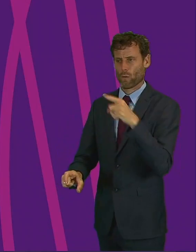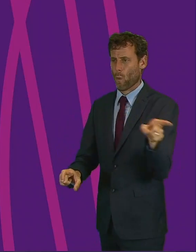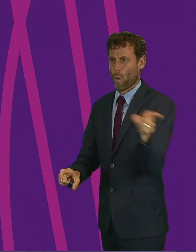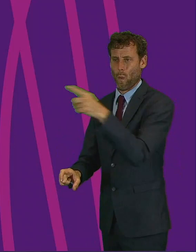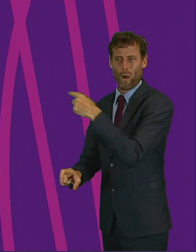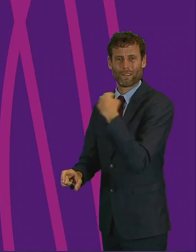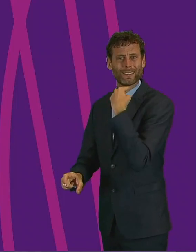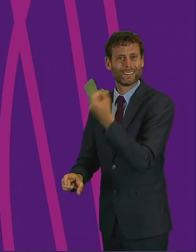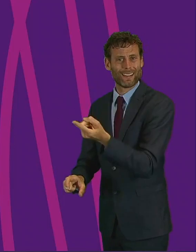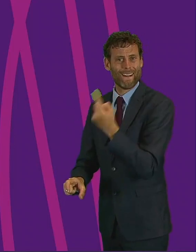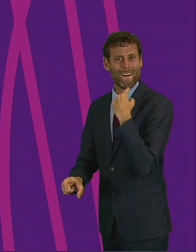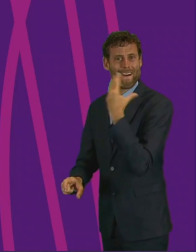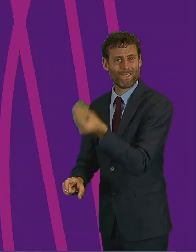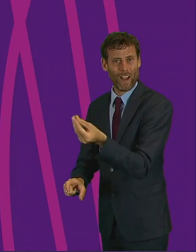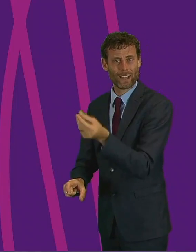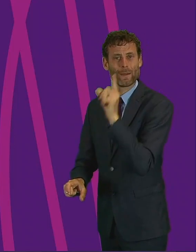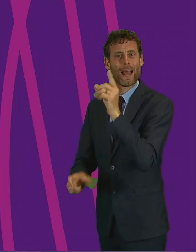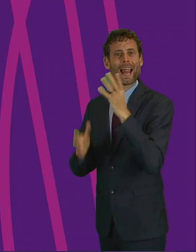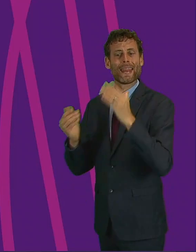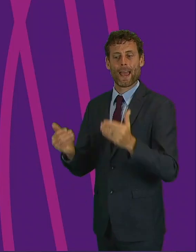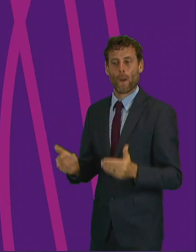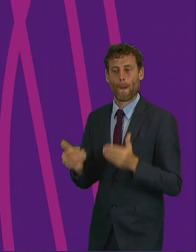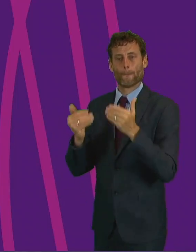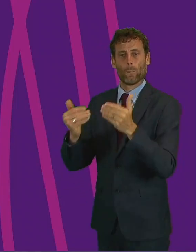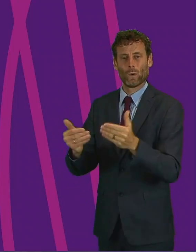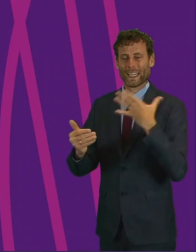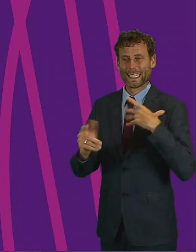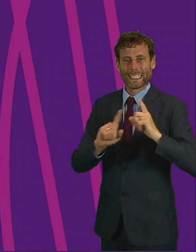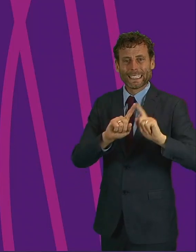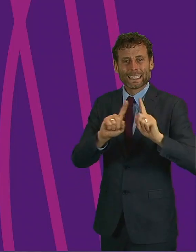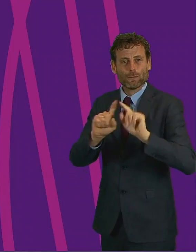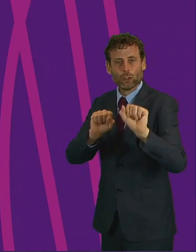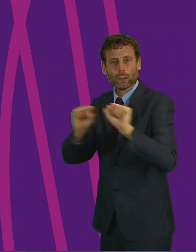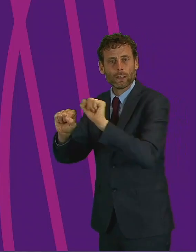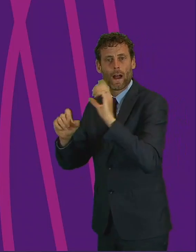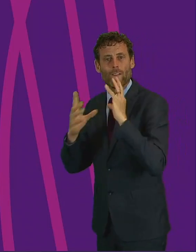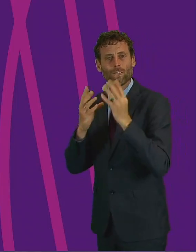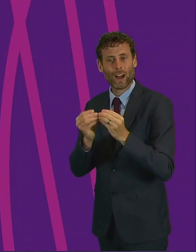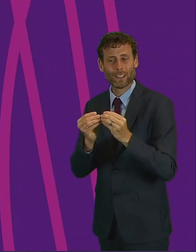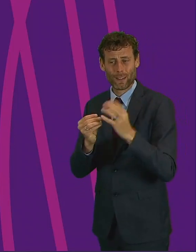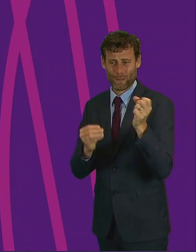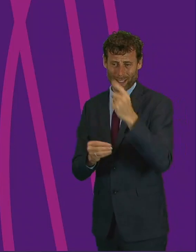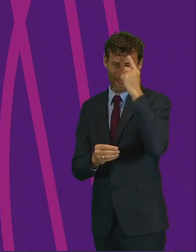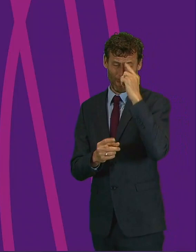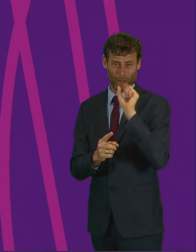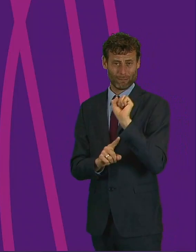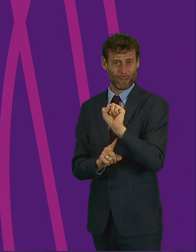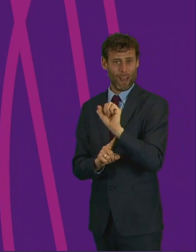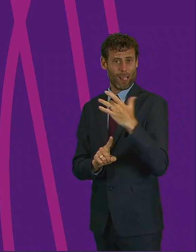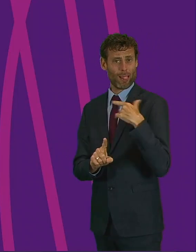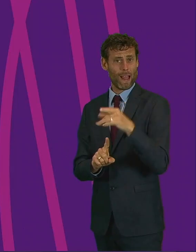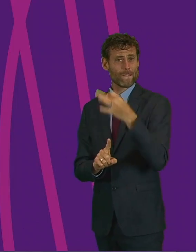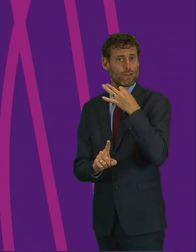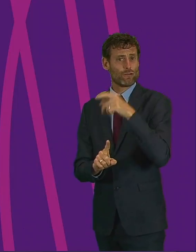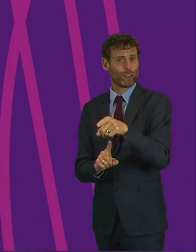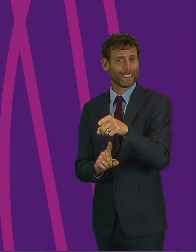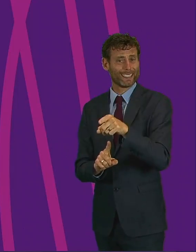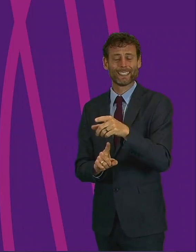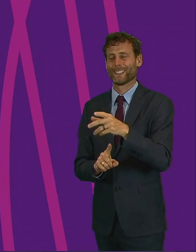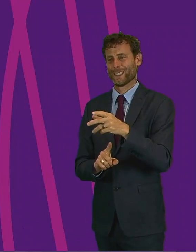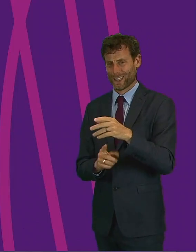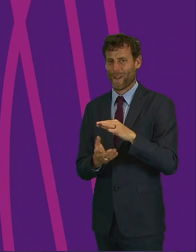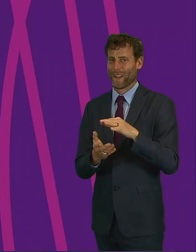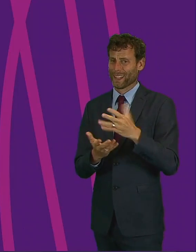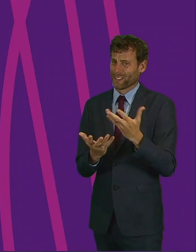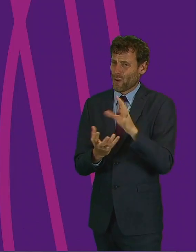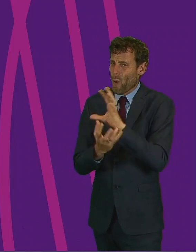understand that it is people's lives we are talking about here. So given the greater complexity involved in that, it makes it all the more important that we